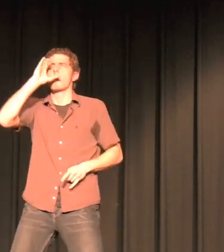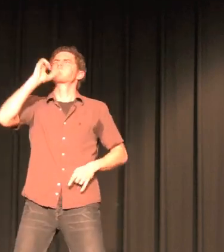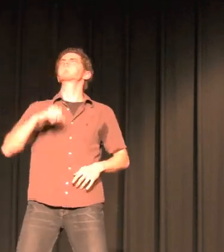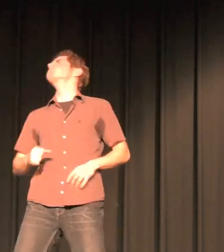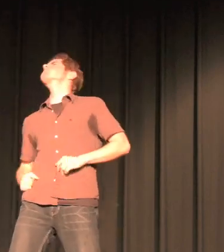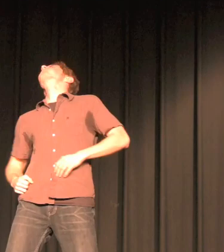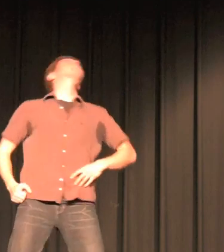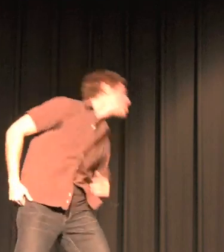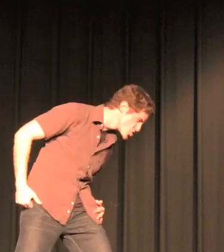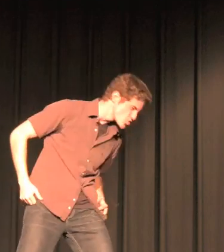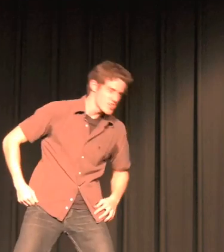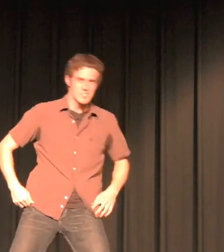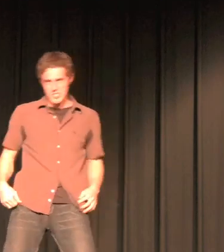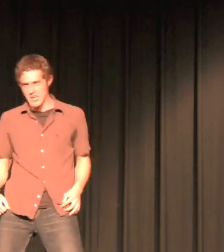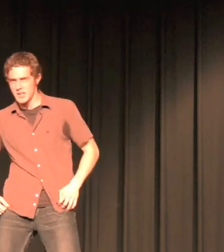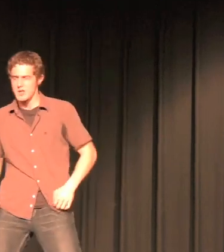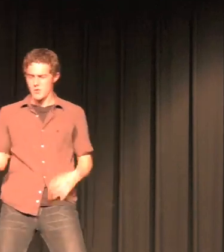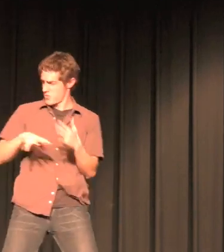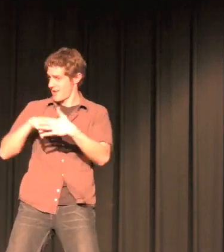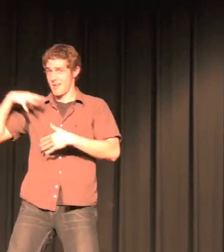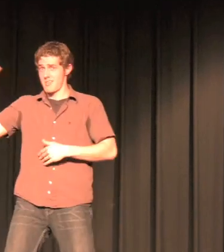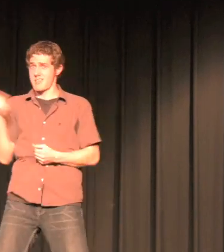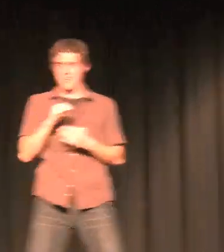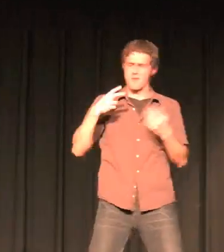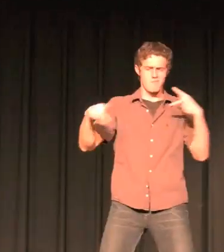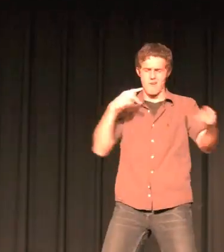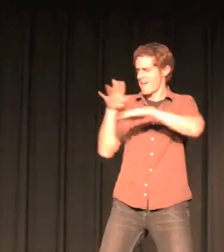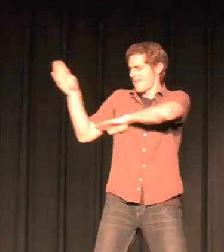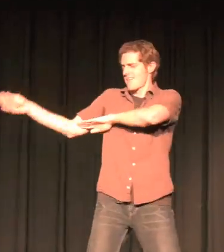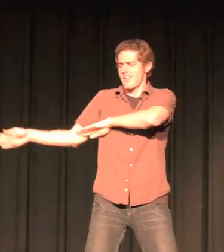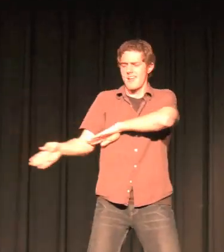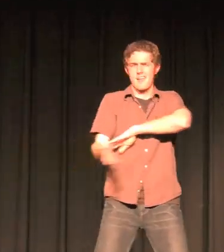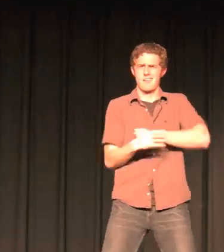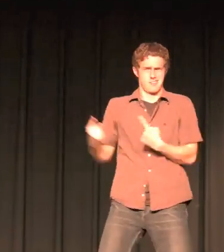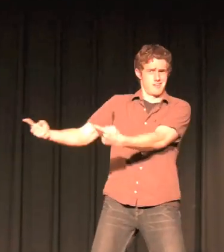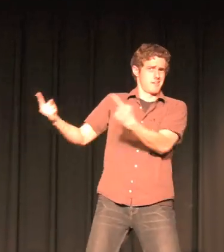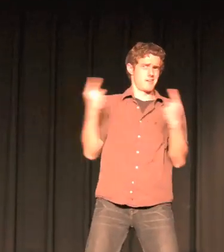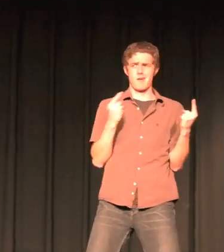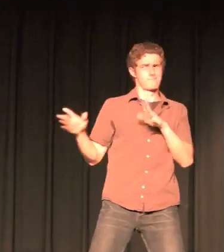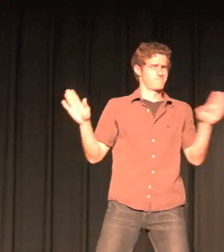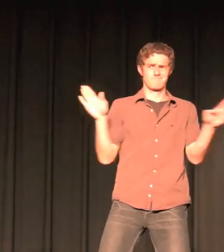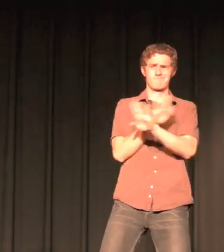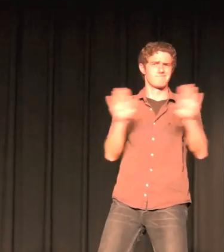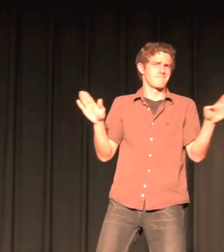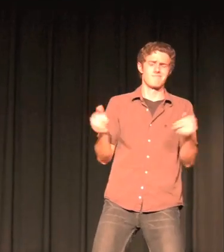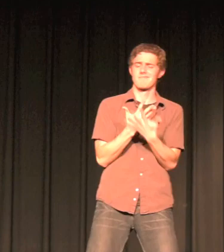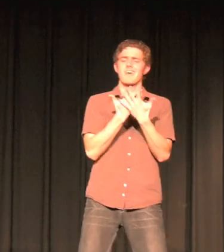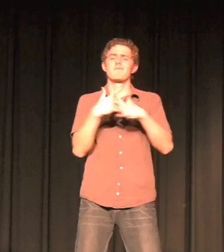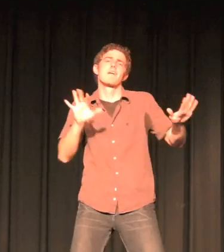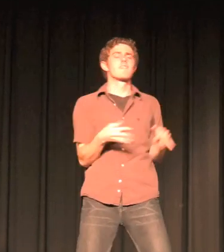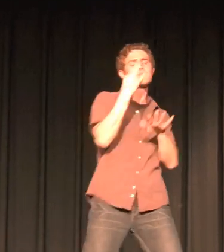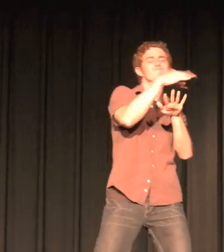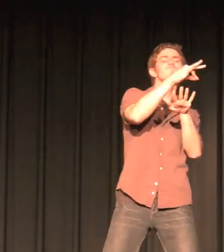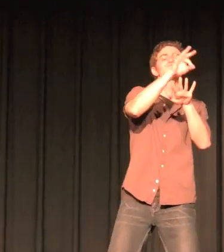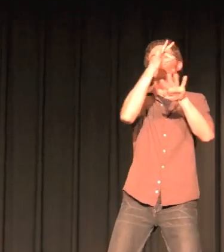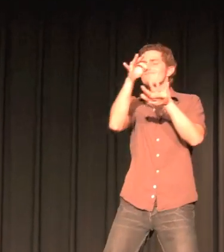teeth with a bottle of Jack. Cause when I leave for the night, I ain't coming back. I'm talking pedicure on